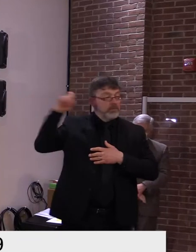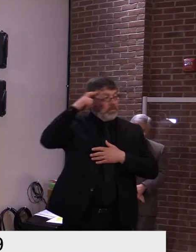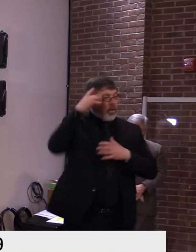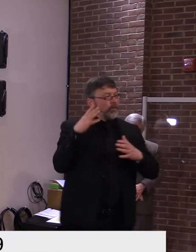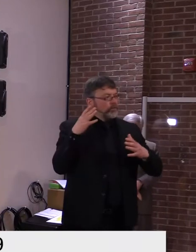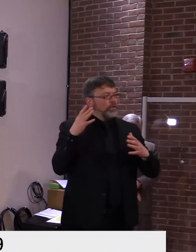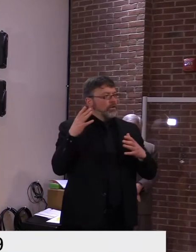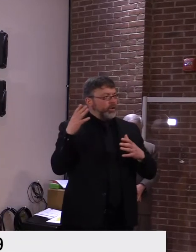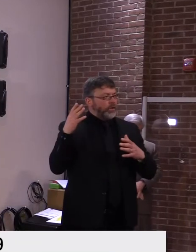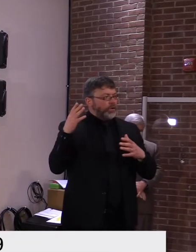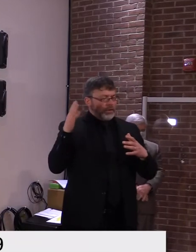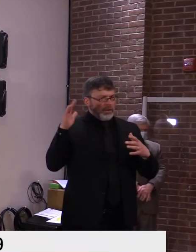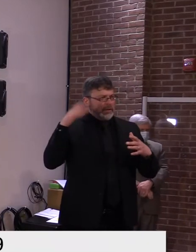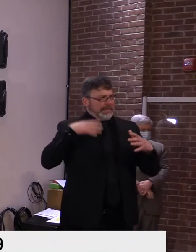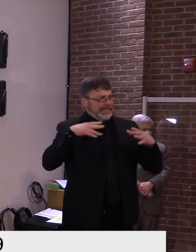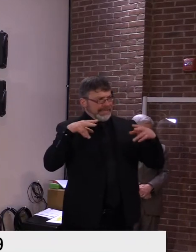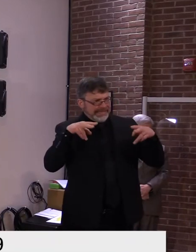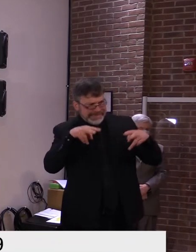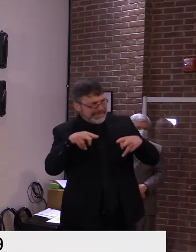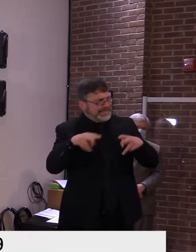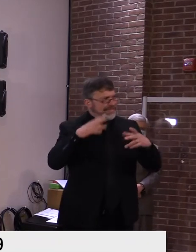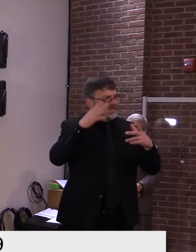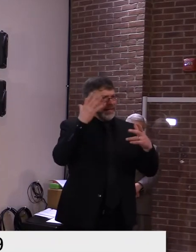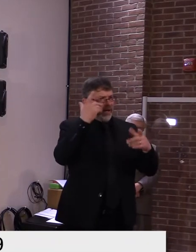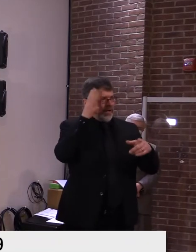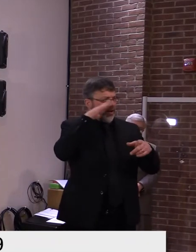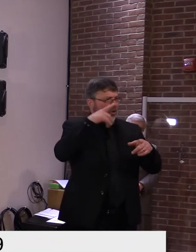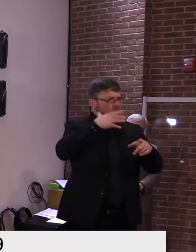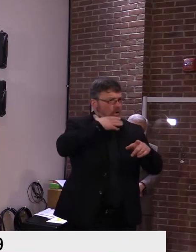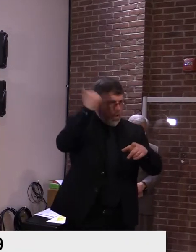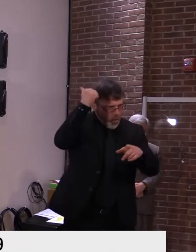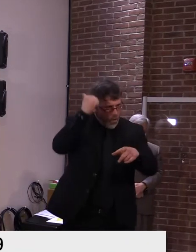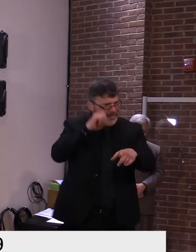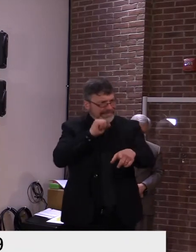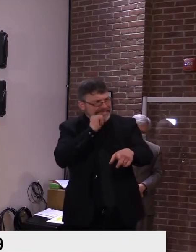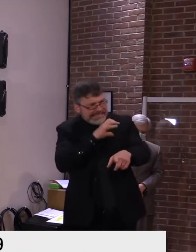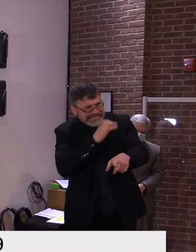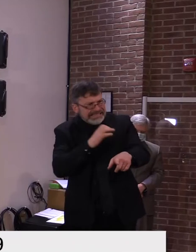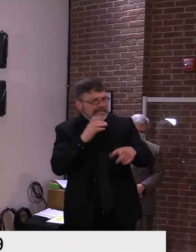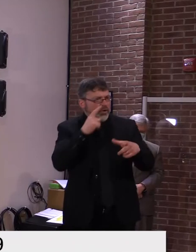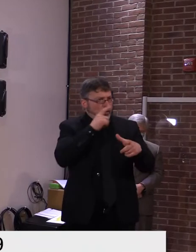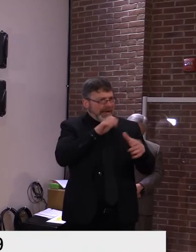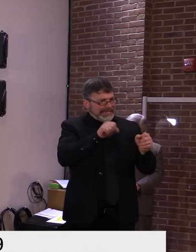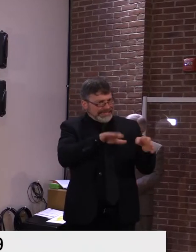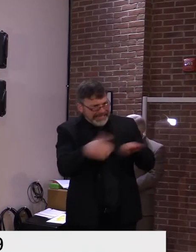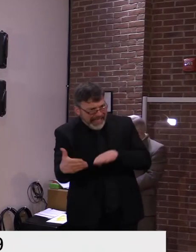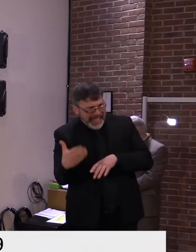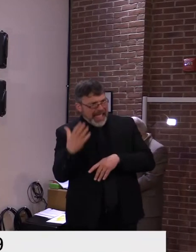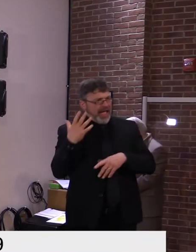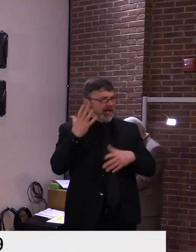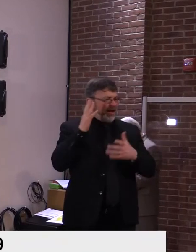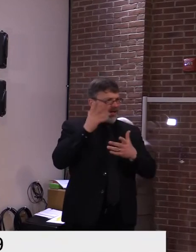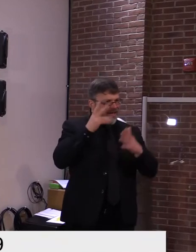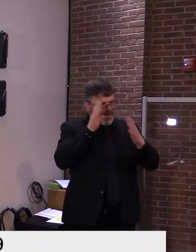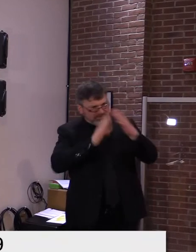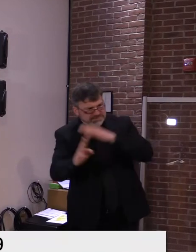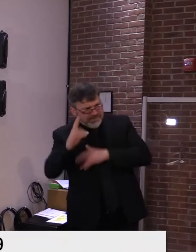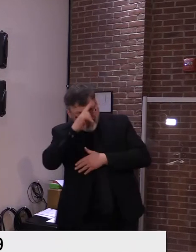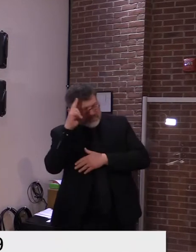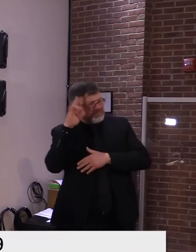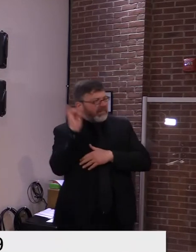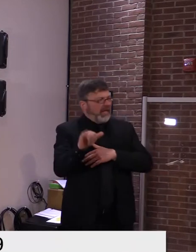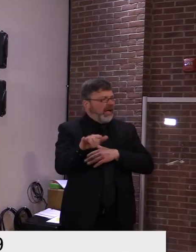during the pandemic, reducing the number of deaths and severe illness and protecting those among us who are most